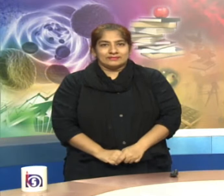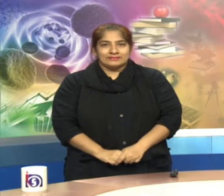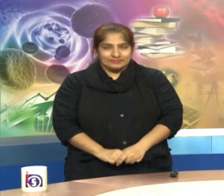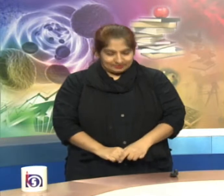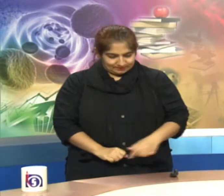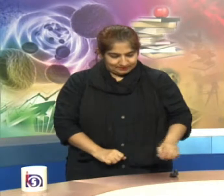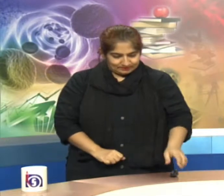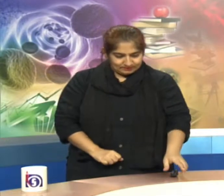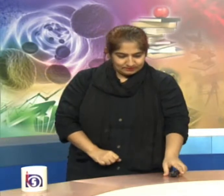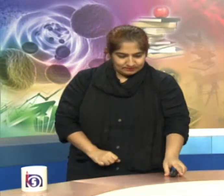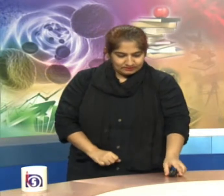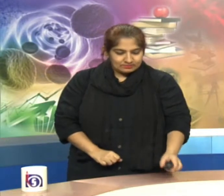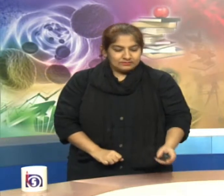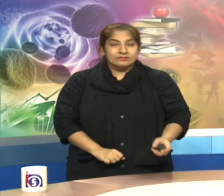any identified sponsors.